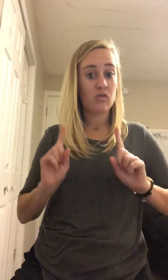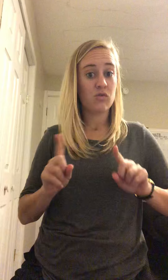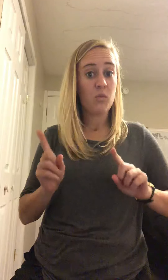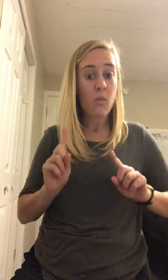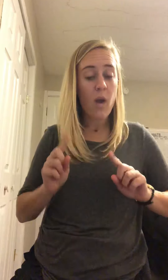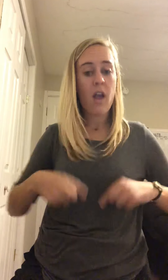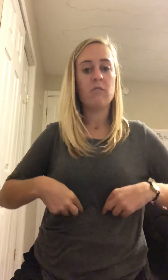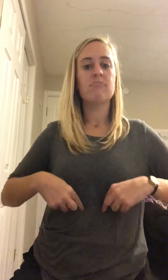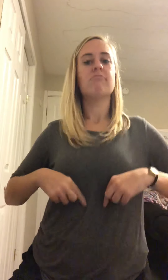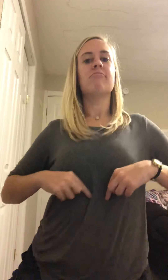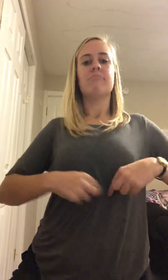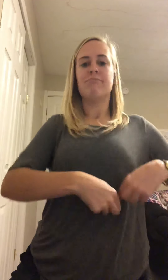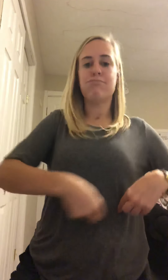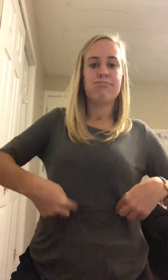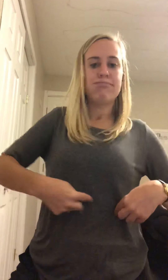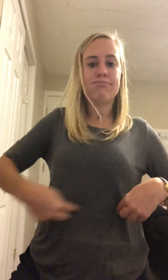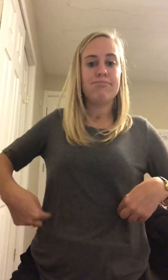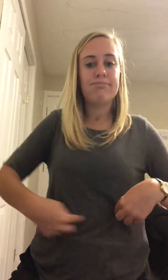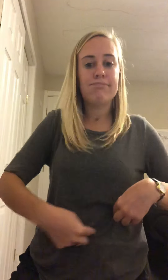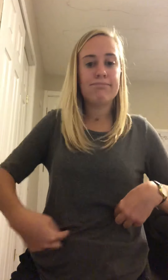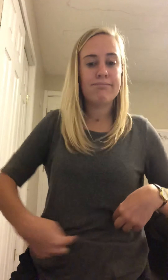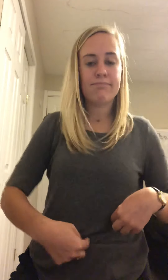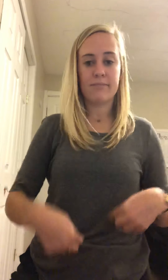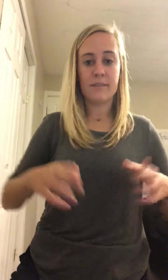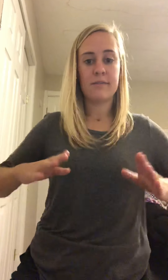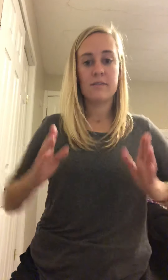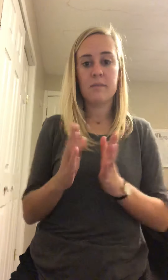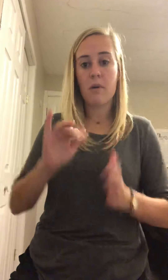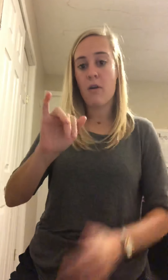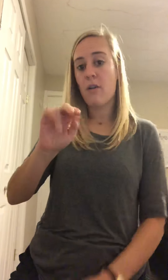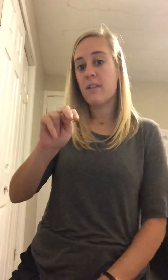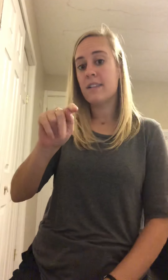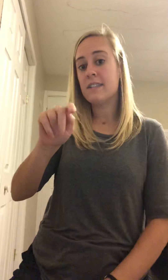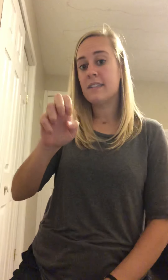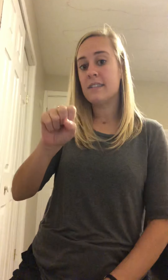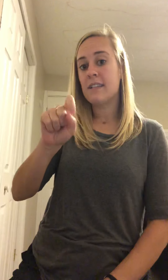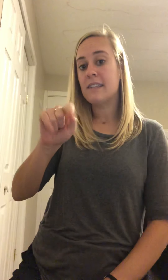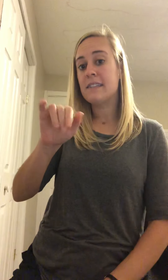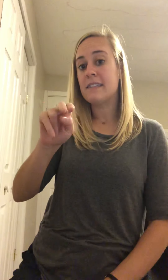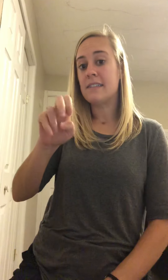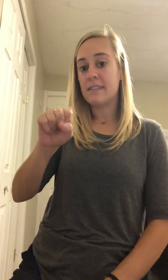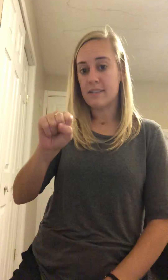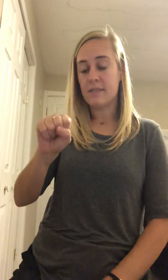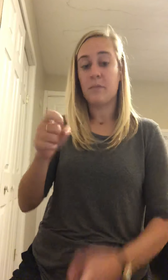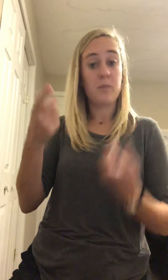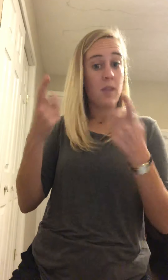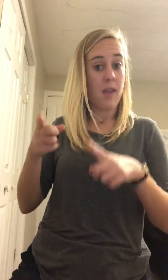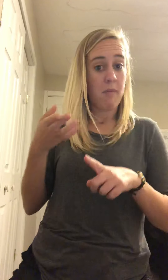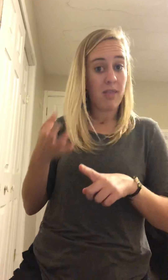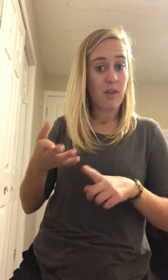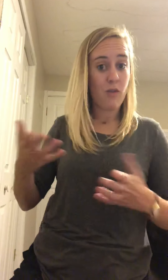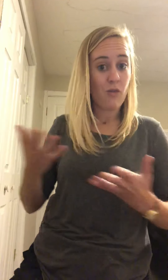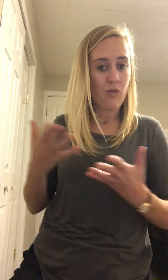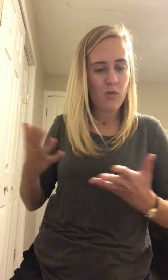small intestine. In the small intestine, chemical digestion will be very fine-tuned. We'll break our